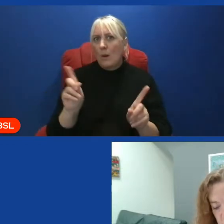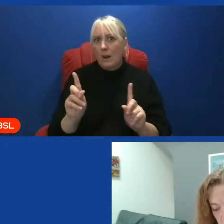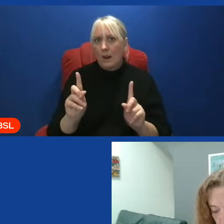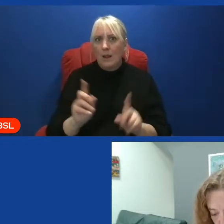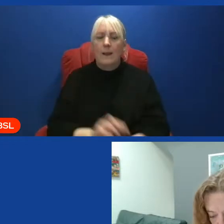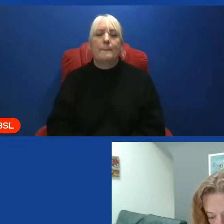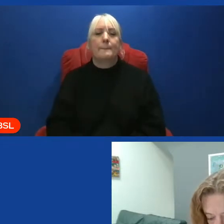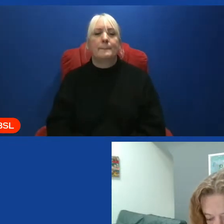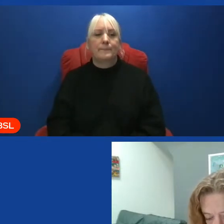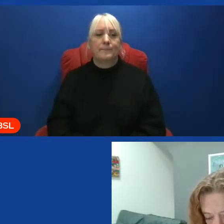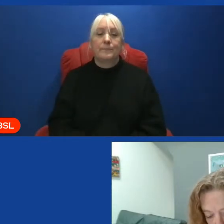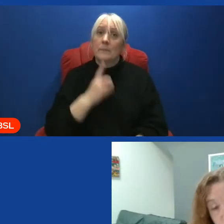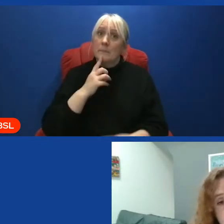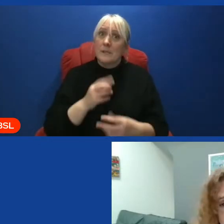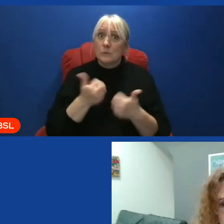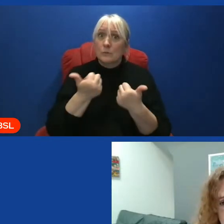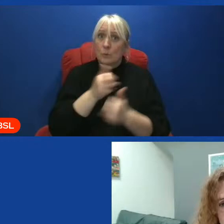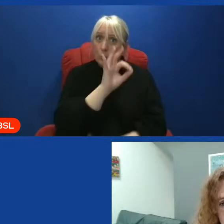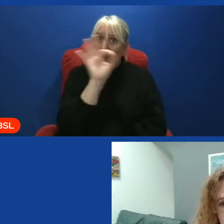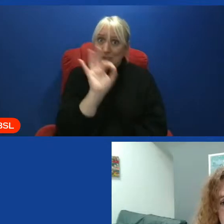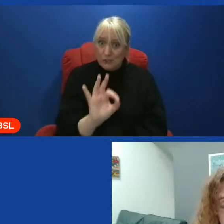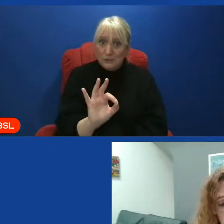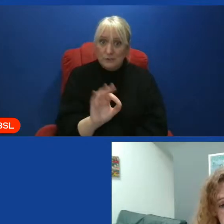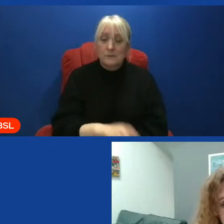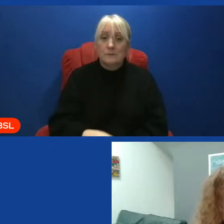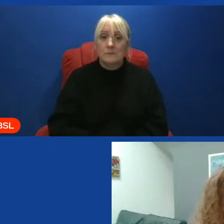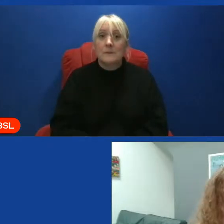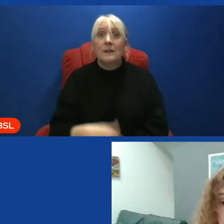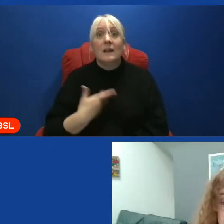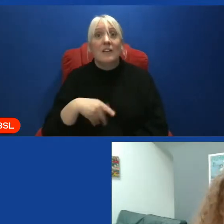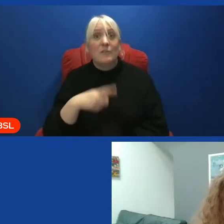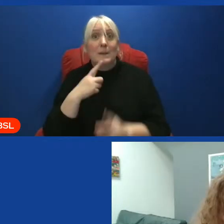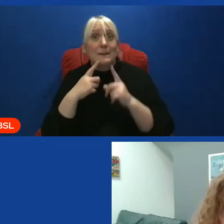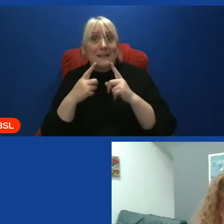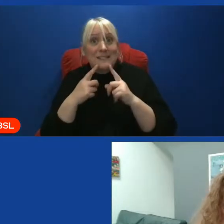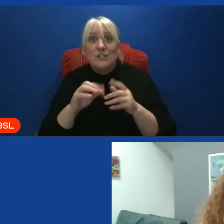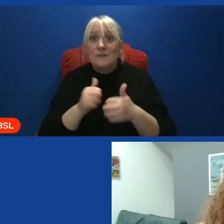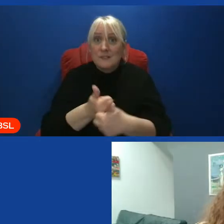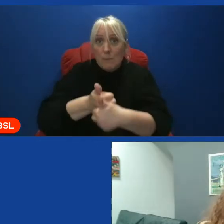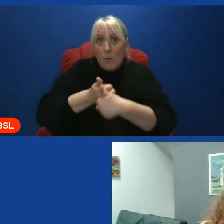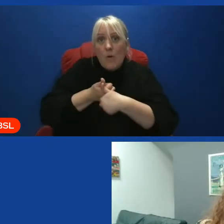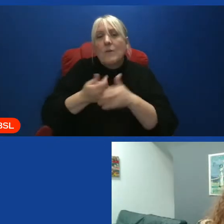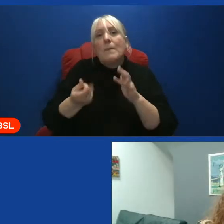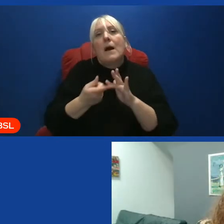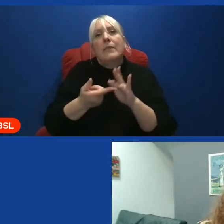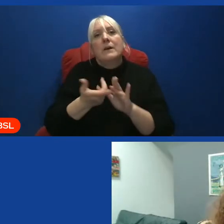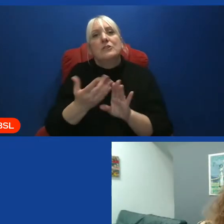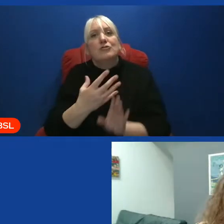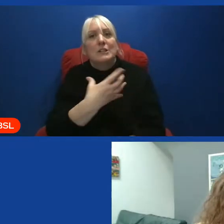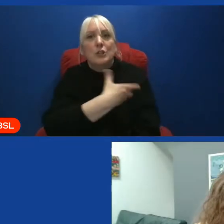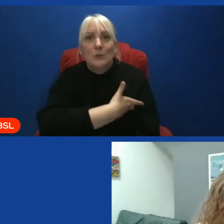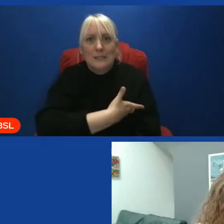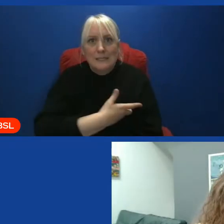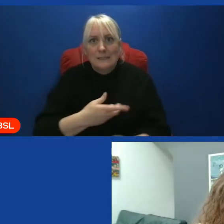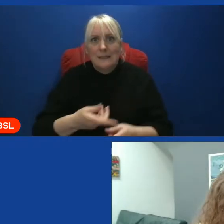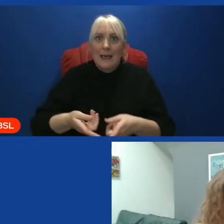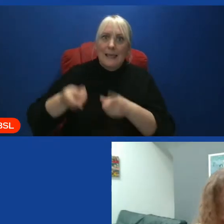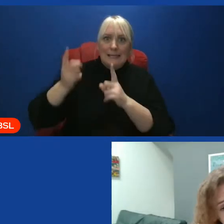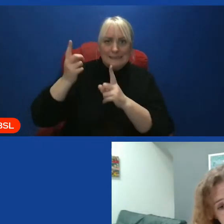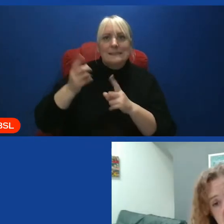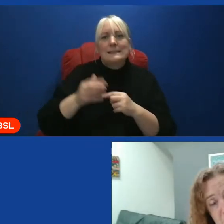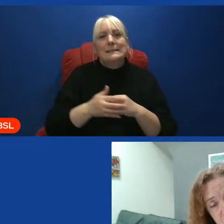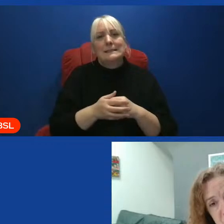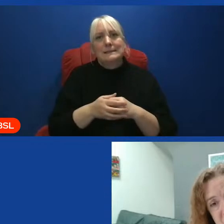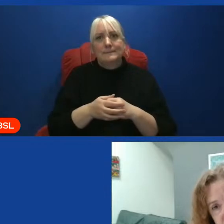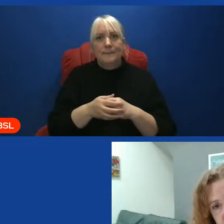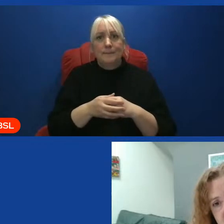a really good question, actually. And already I've had messages of support from other trade unionists, from you know, leaders of other trade unions, but